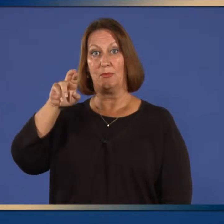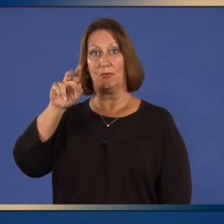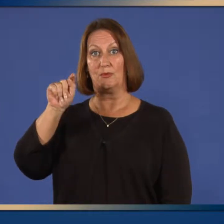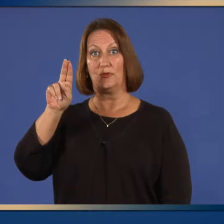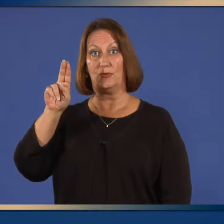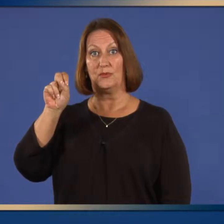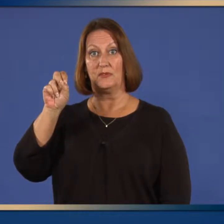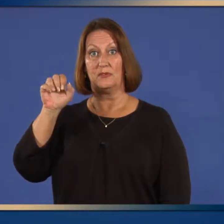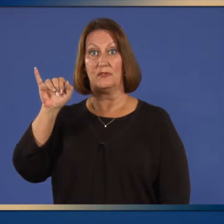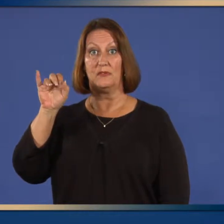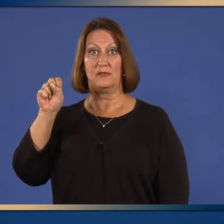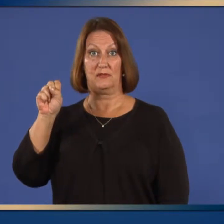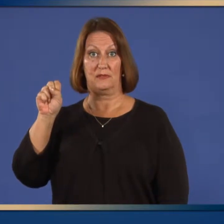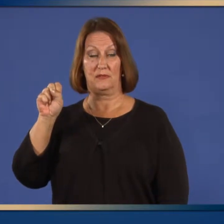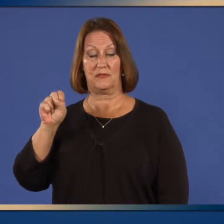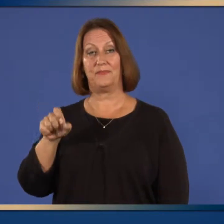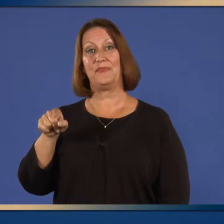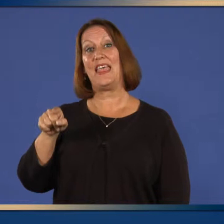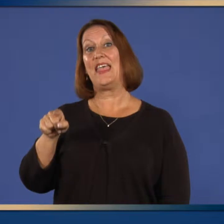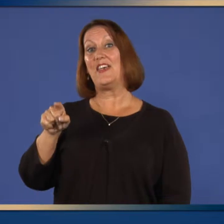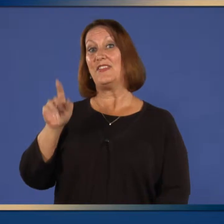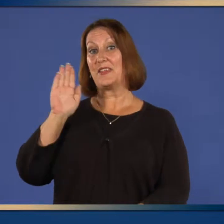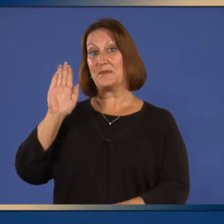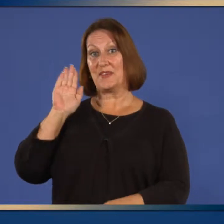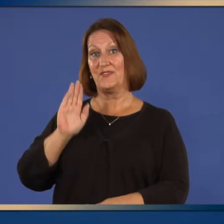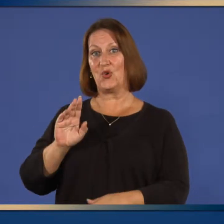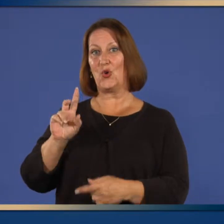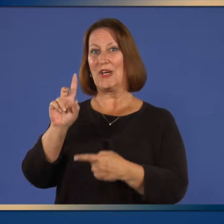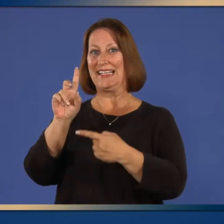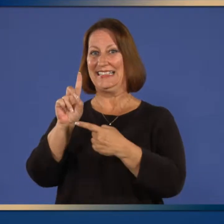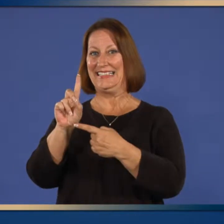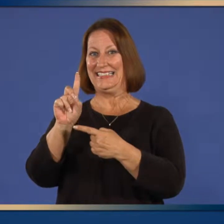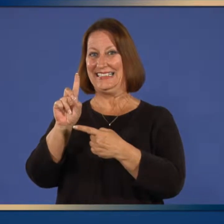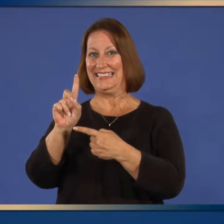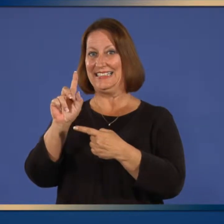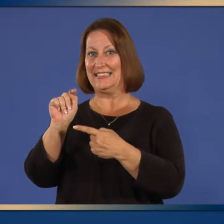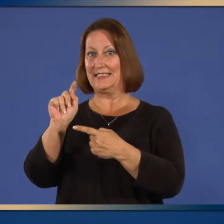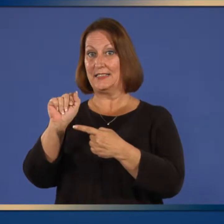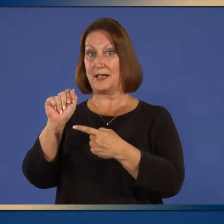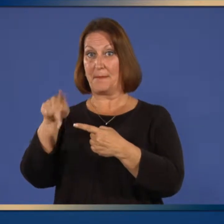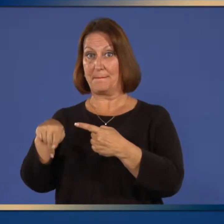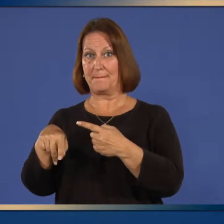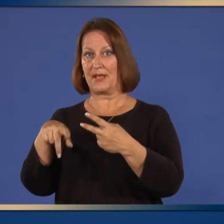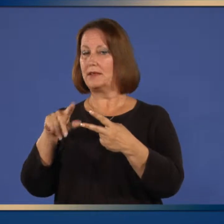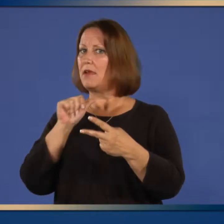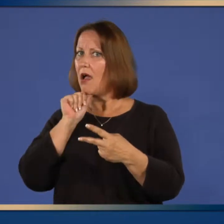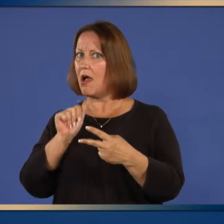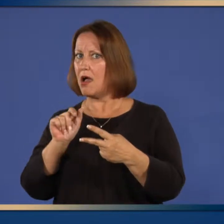Precautions to DTaP, not TDAP,